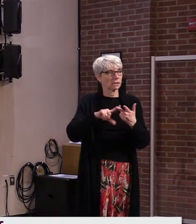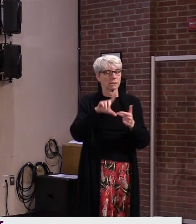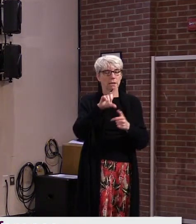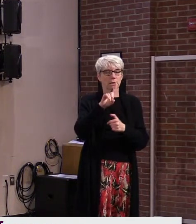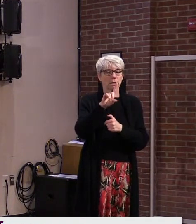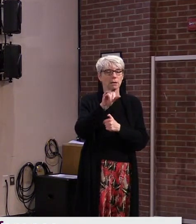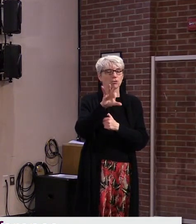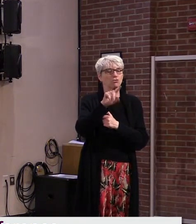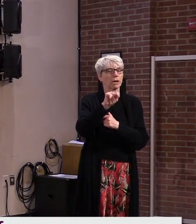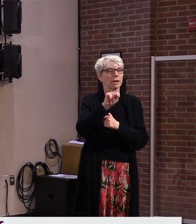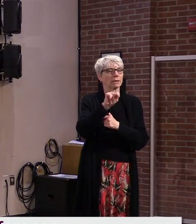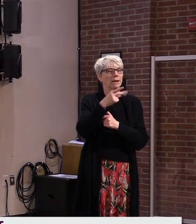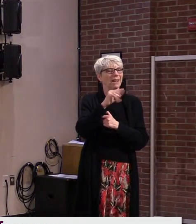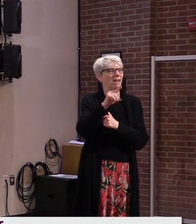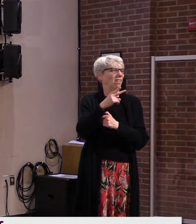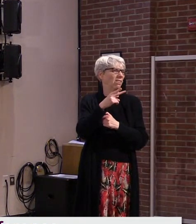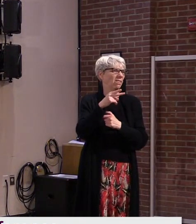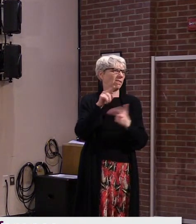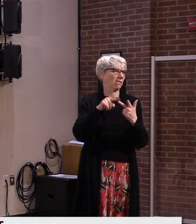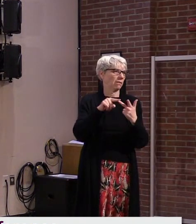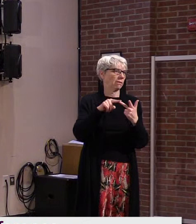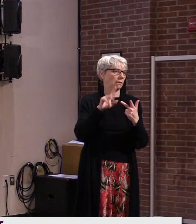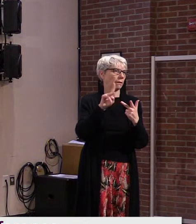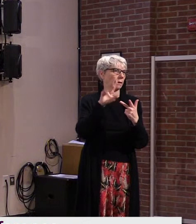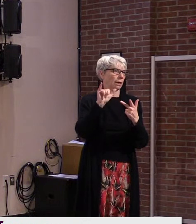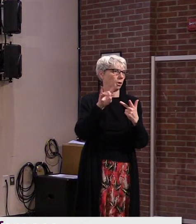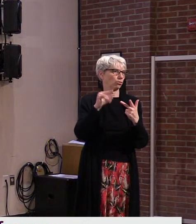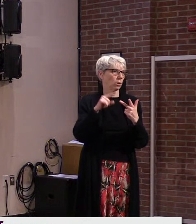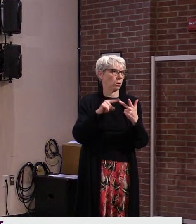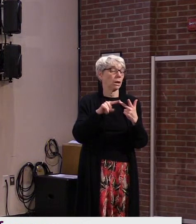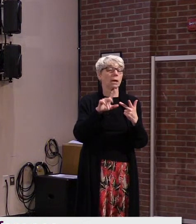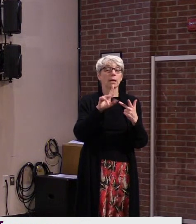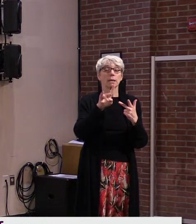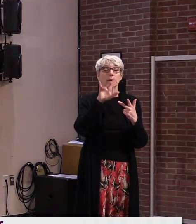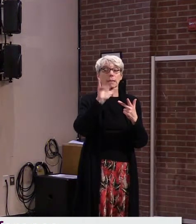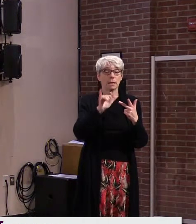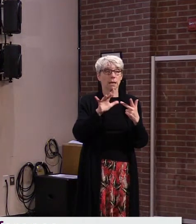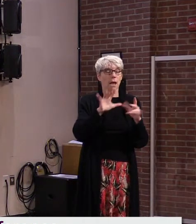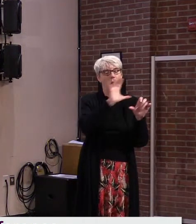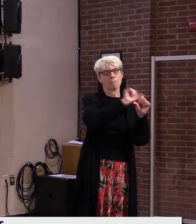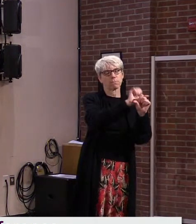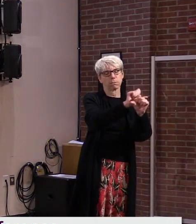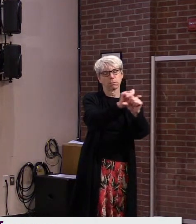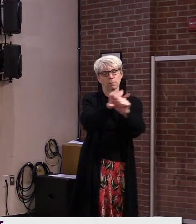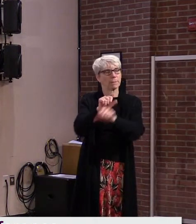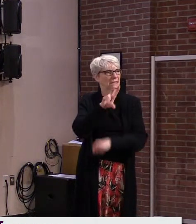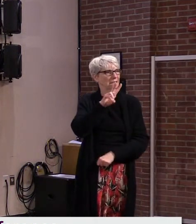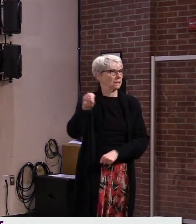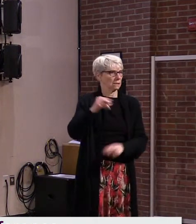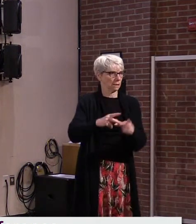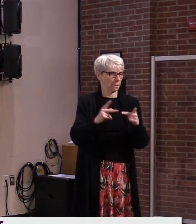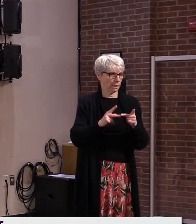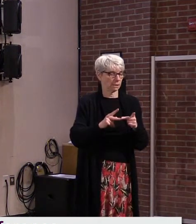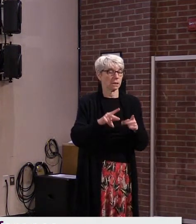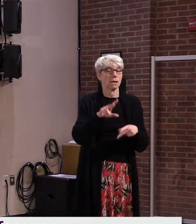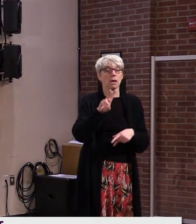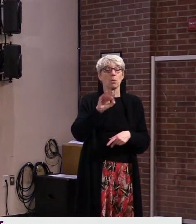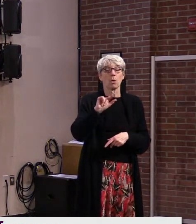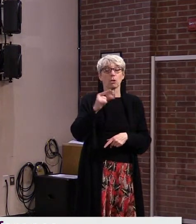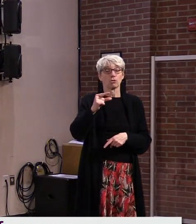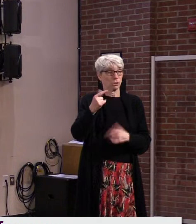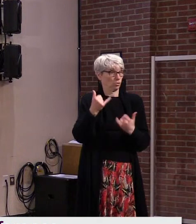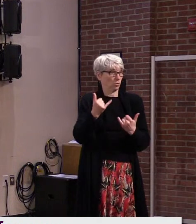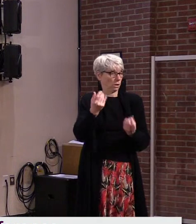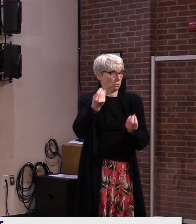which is Kinney's as we move forward. Kinney's has scheduled 60. Walgreens is giving us some information